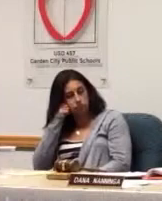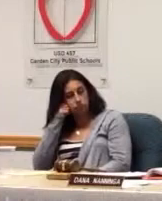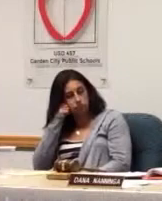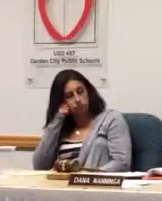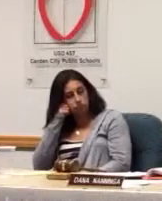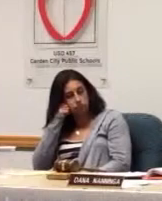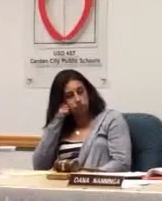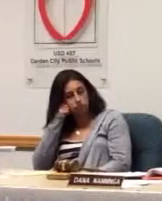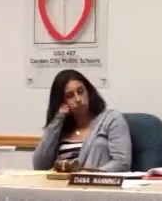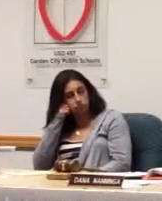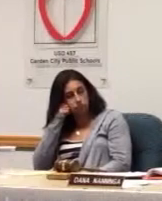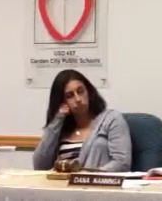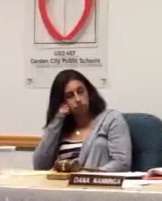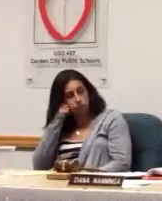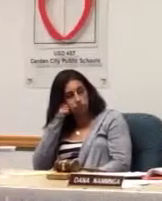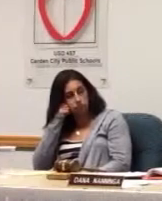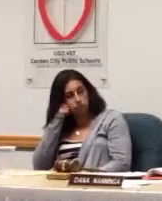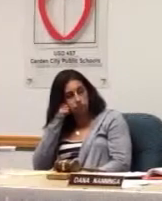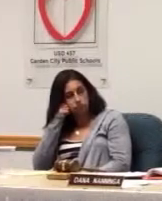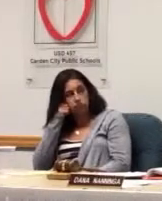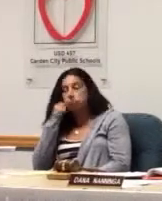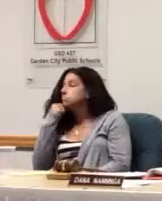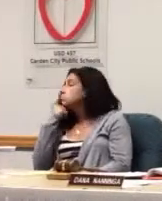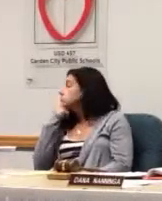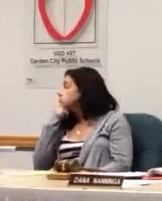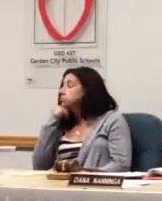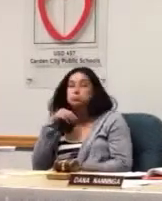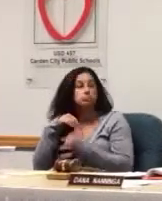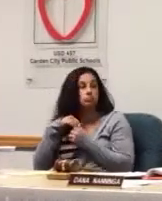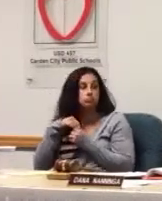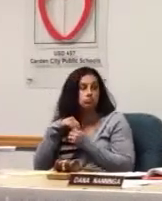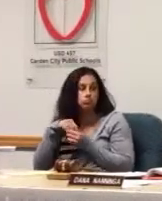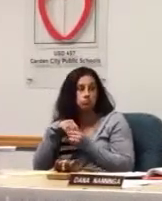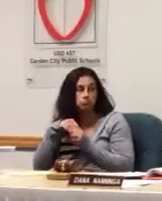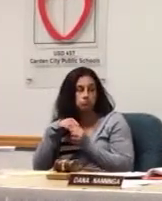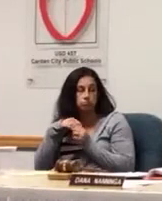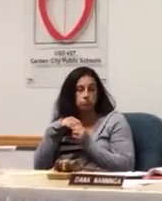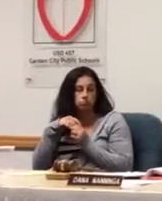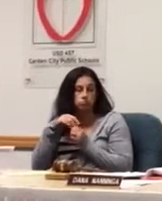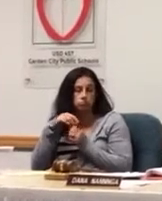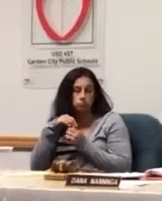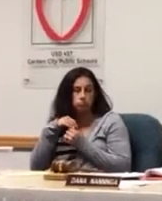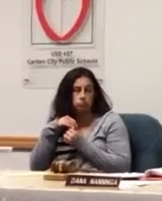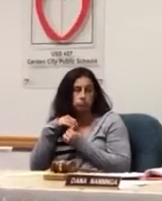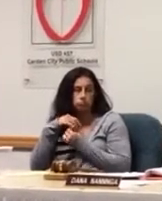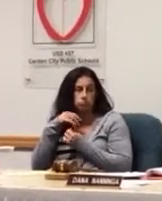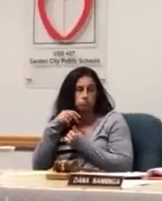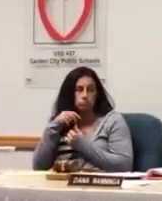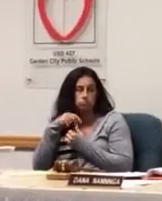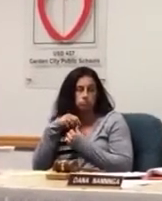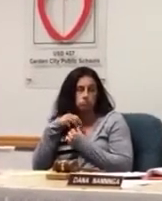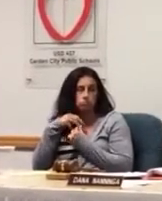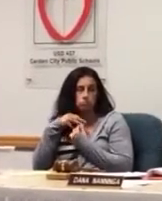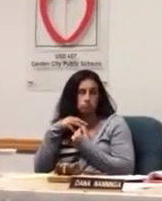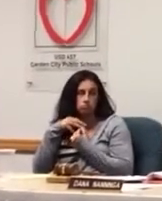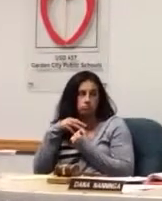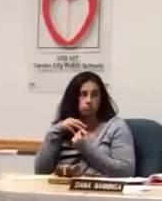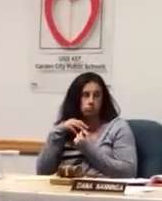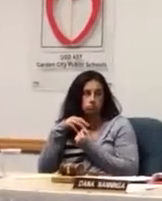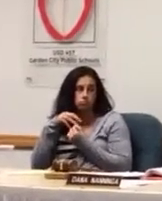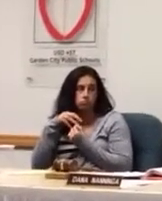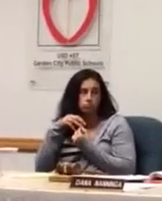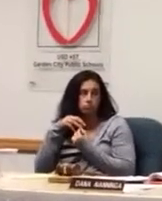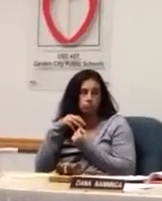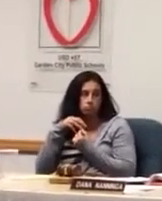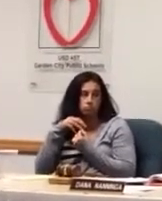we could put that as one of our discussion topics. If that's enough time to get some data. If we're comfortable with that. Yeah, that's true, because I know the start of school is coming